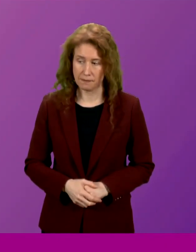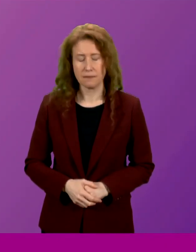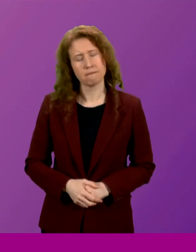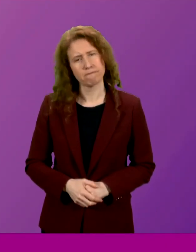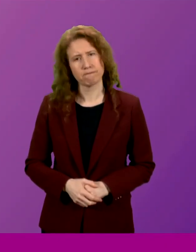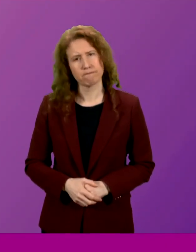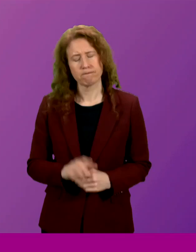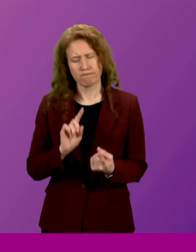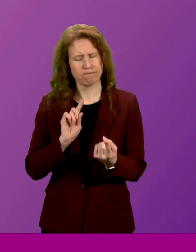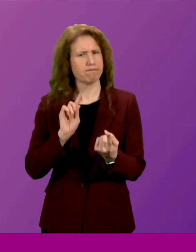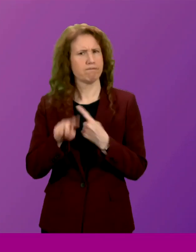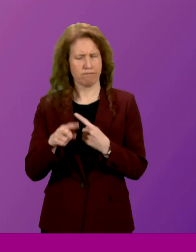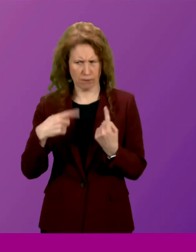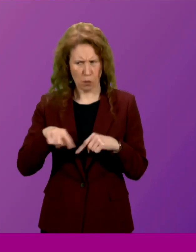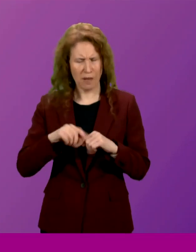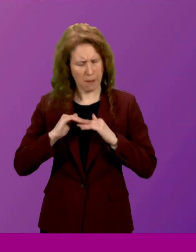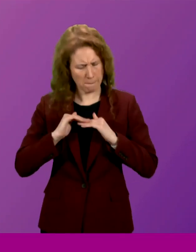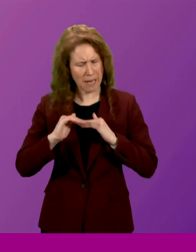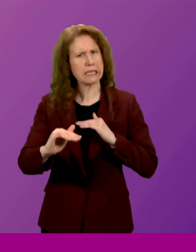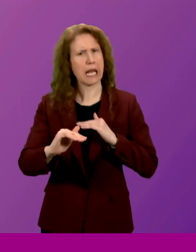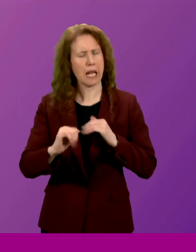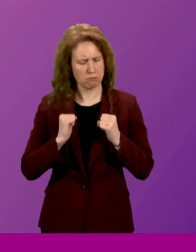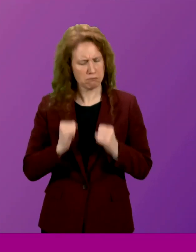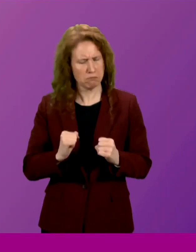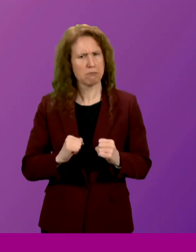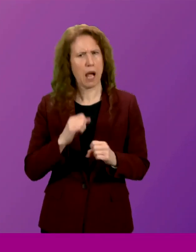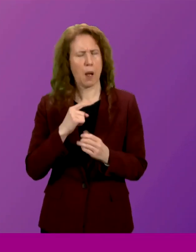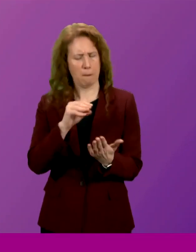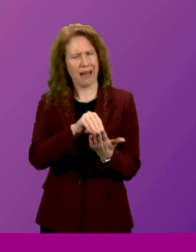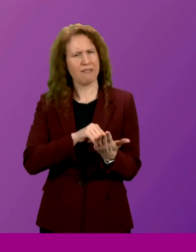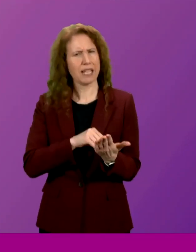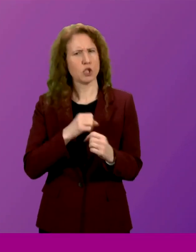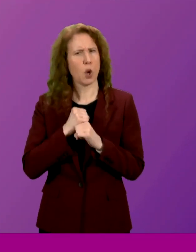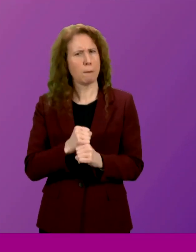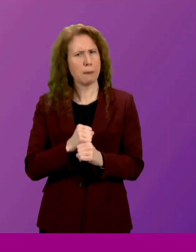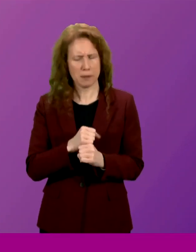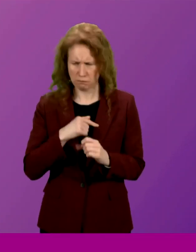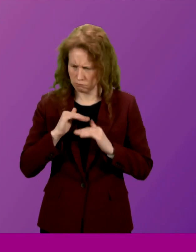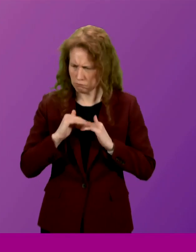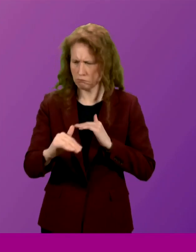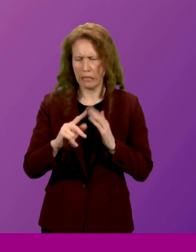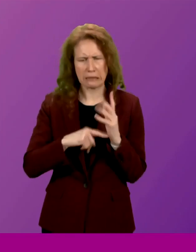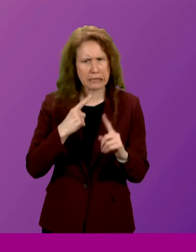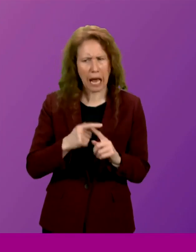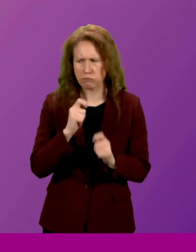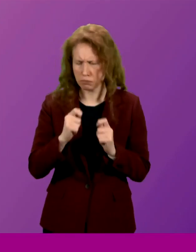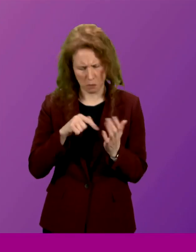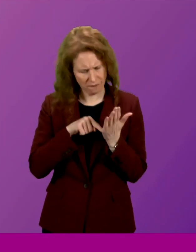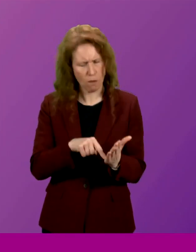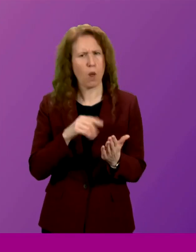Presiding Officer, we've maintained our manifesto commitments in relation to taxation and on the issues